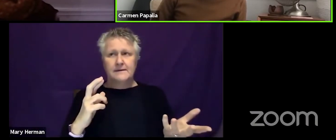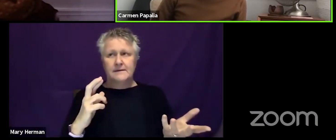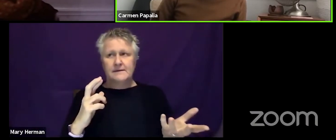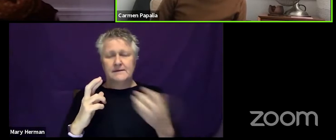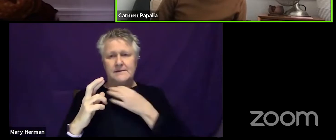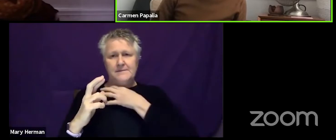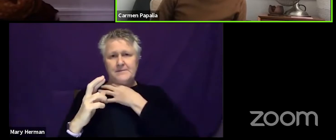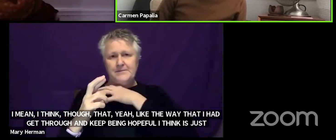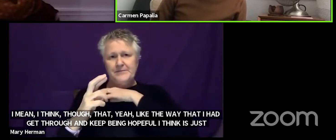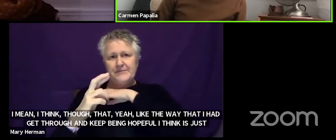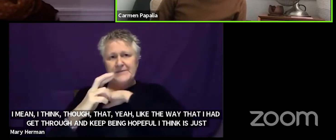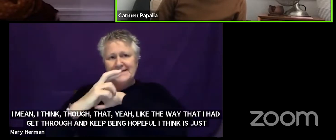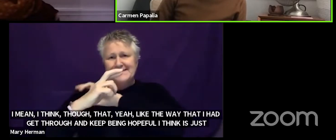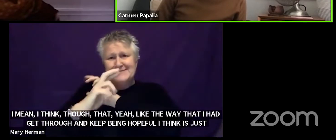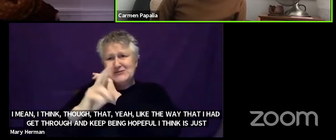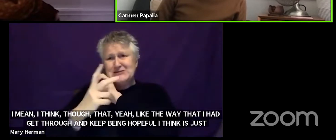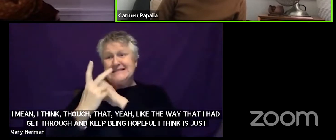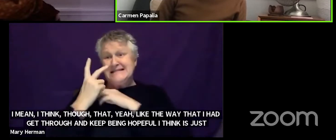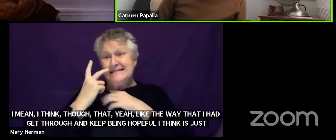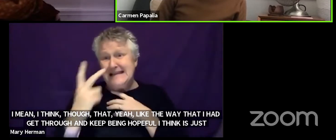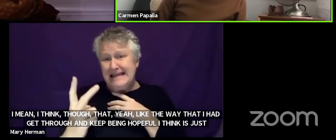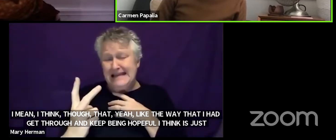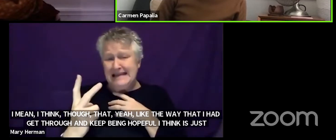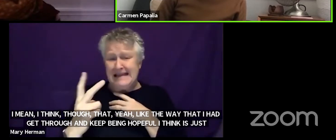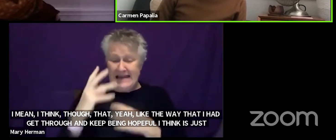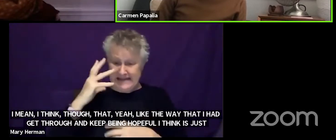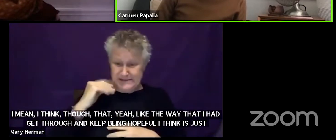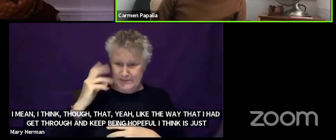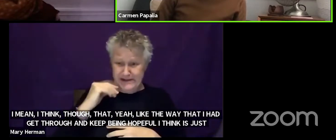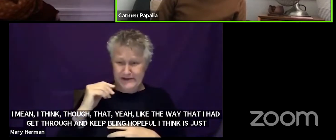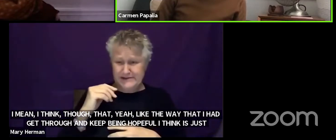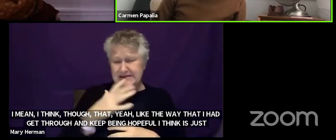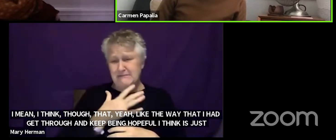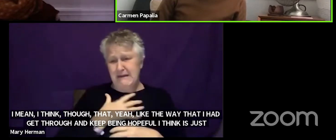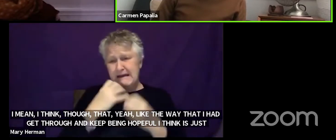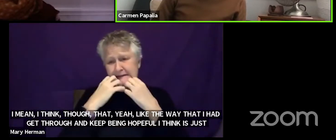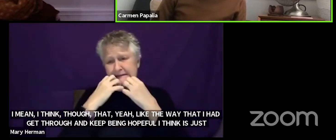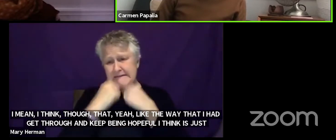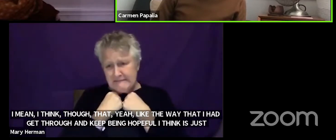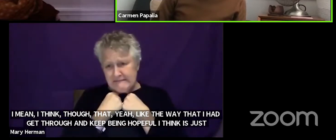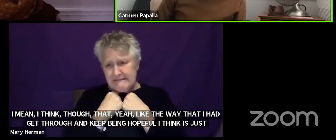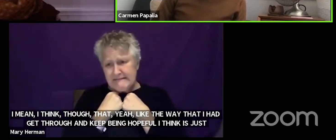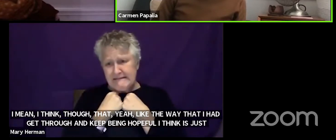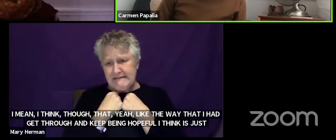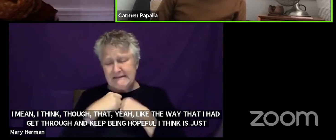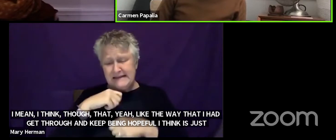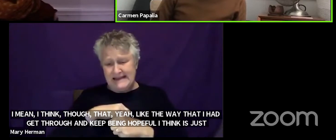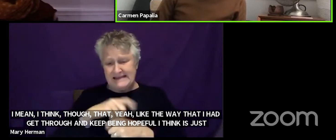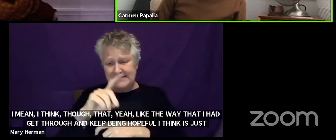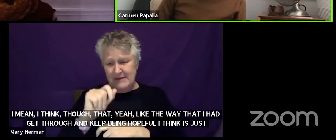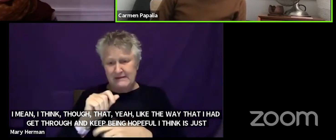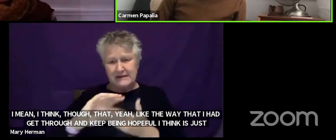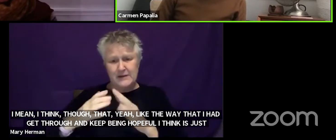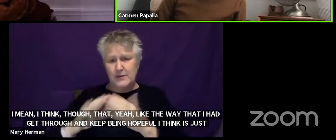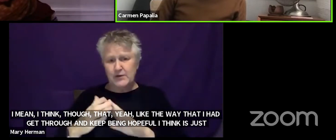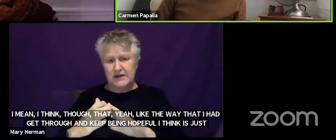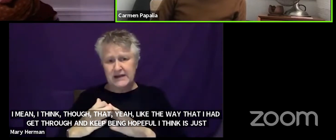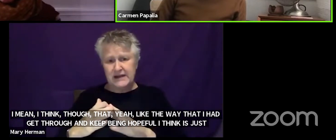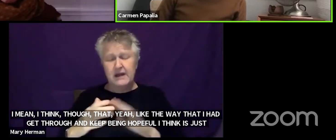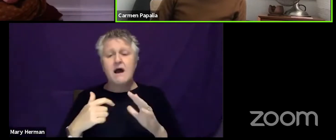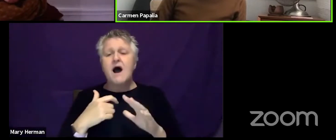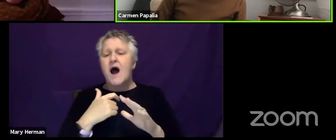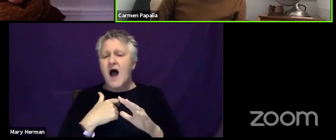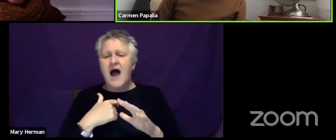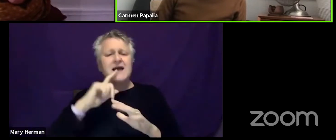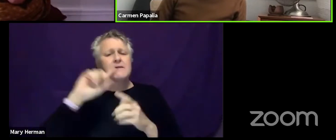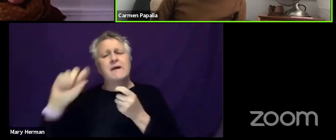and experiencing the love that I experience within disability community. And I'm held by other disabled